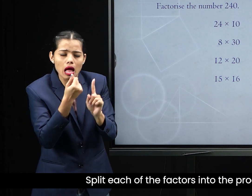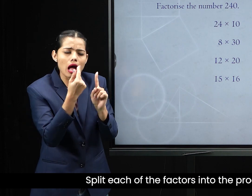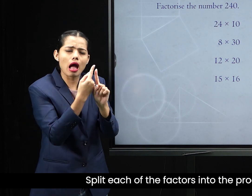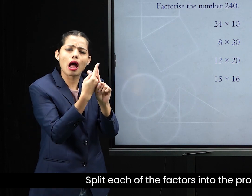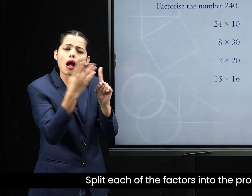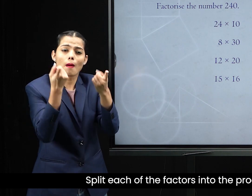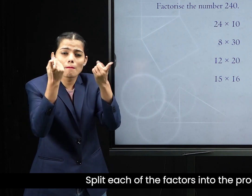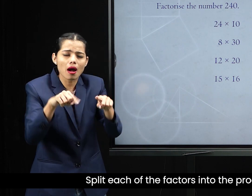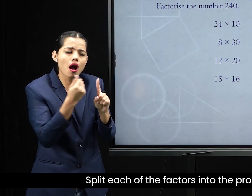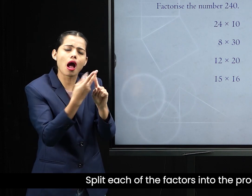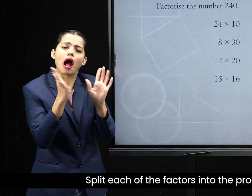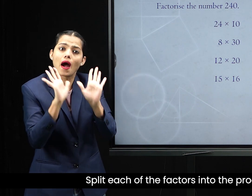of prime numbers.